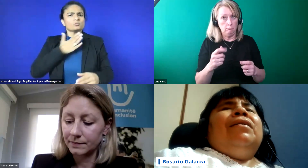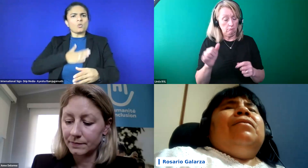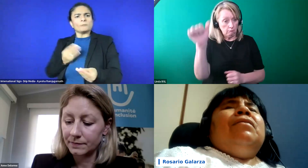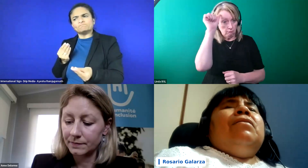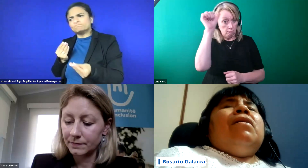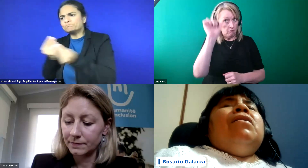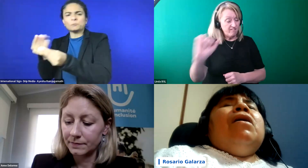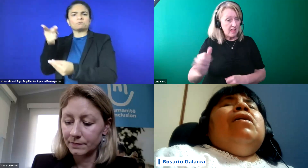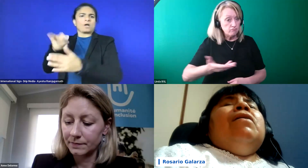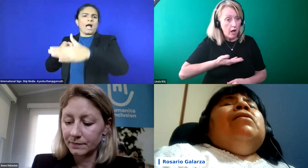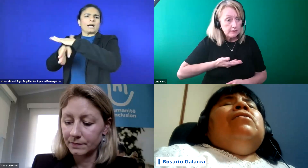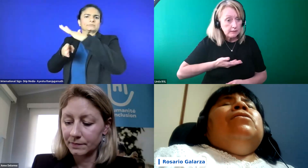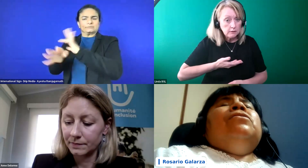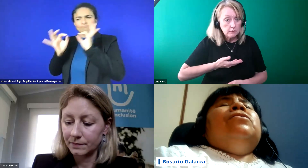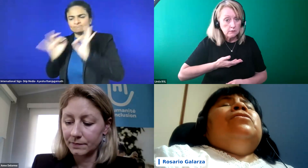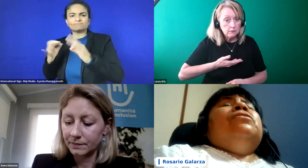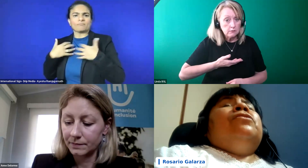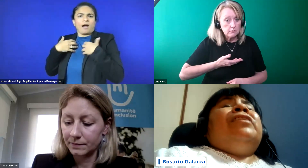that